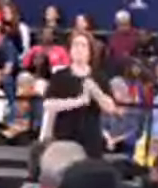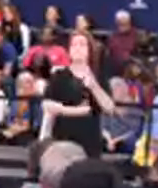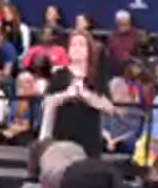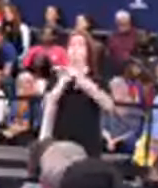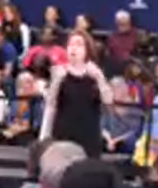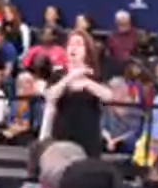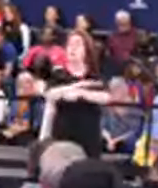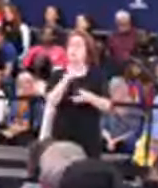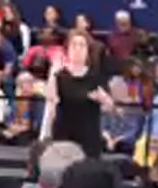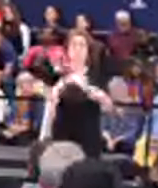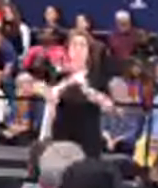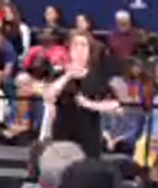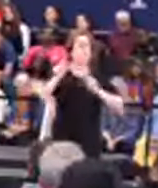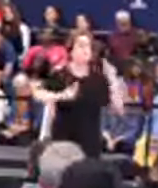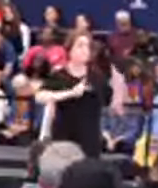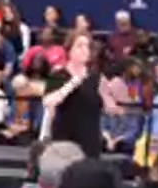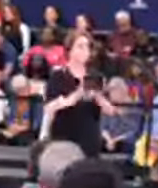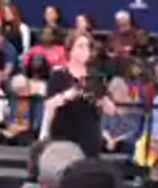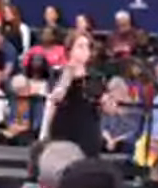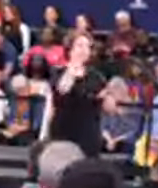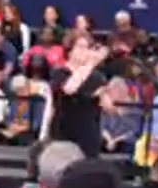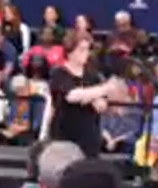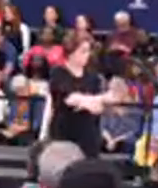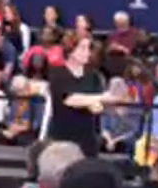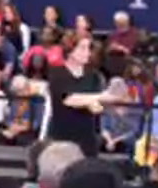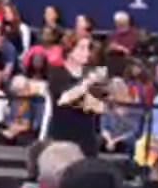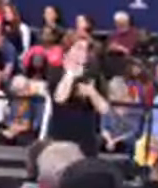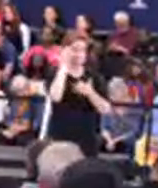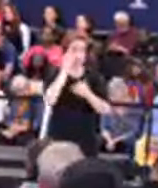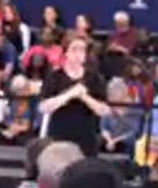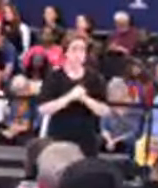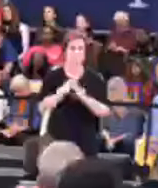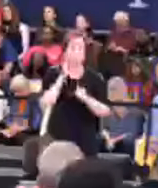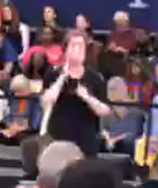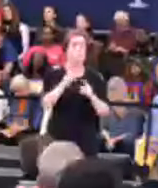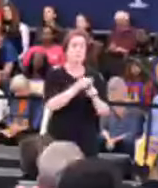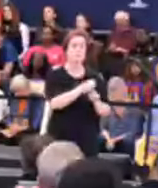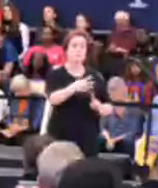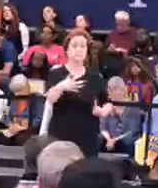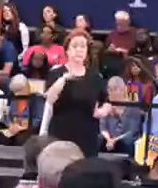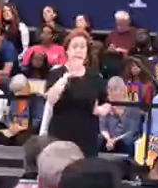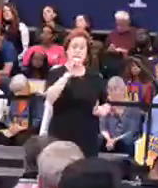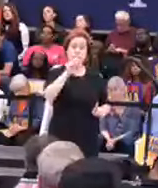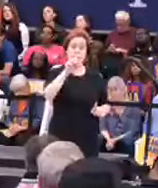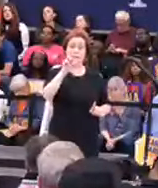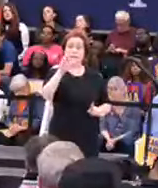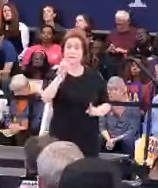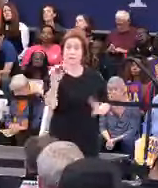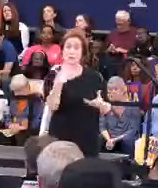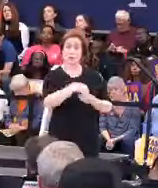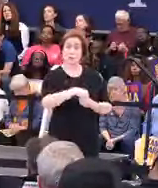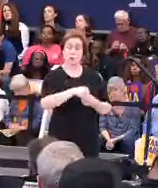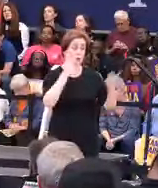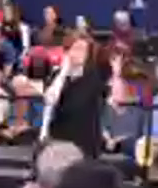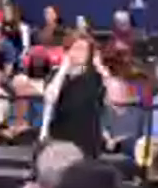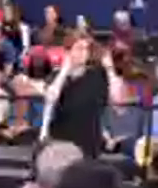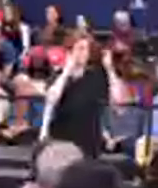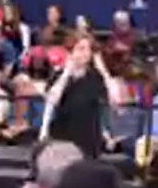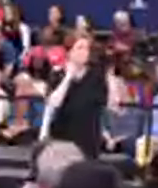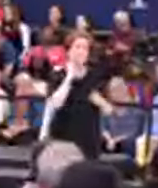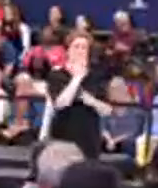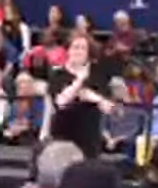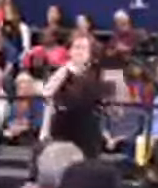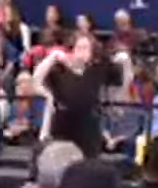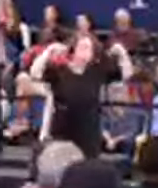covered, including people with pre-existing conditions. We will extend Medicare coverage to include vision and dental and hearing